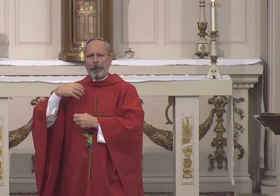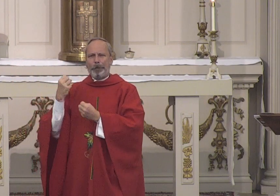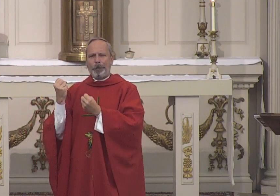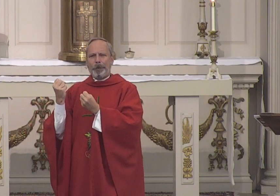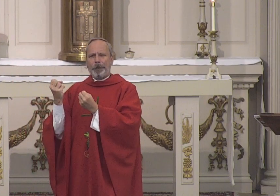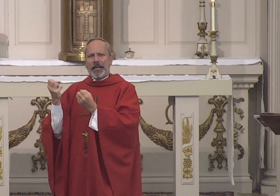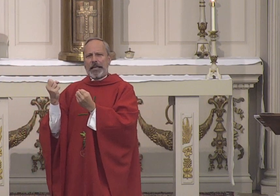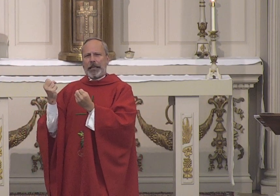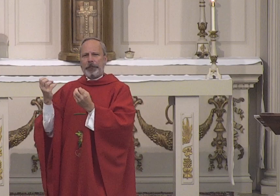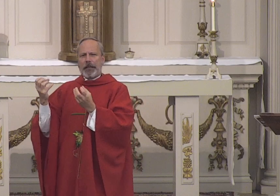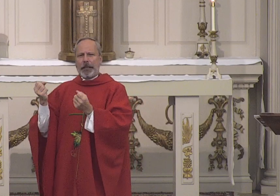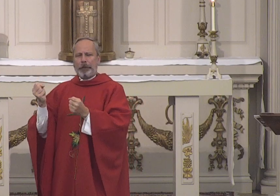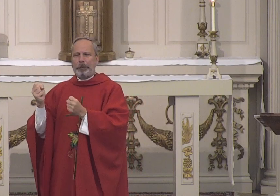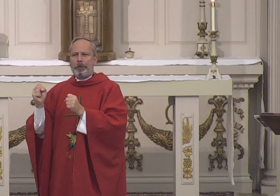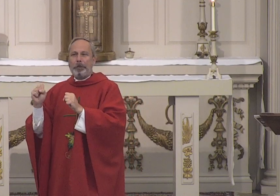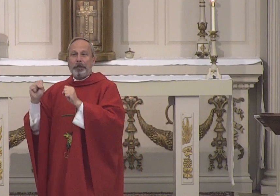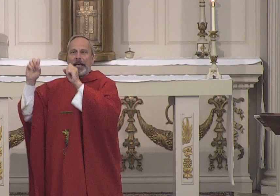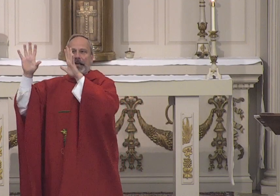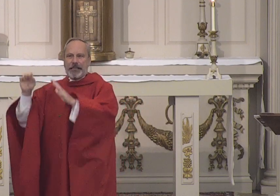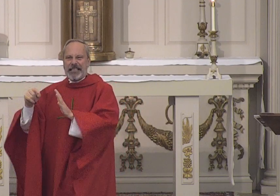that they had many